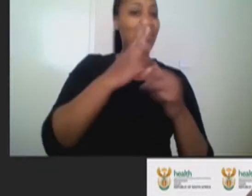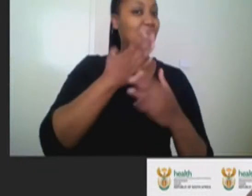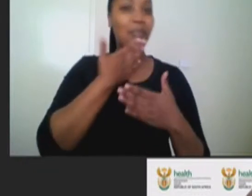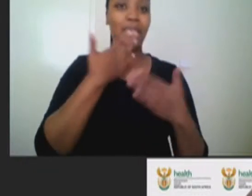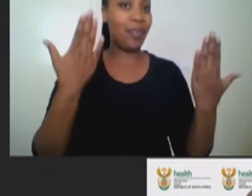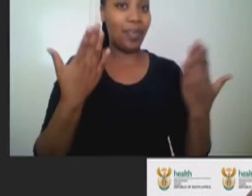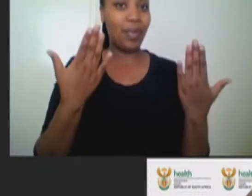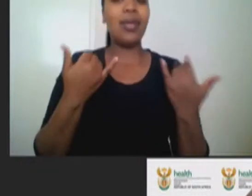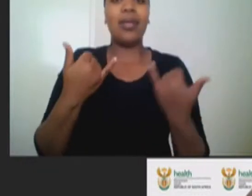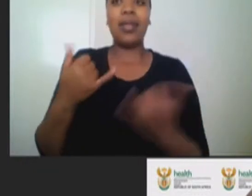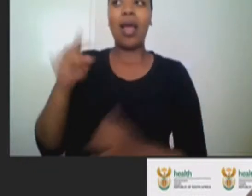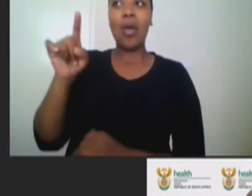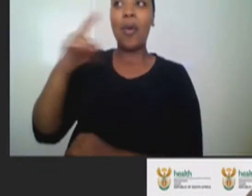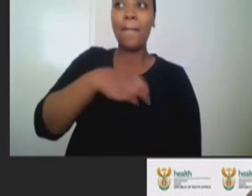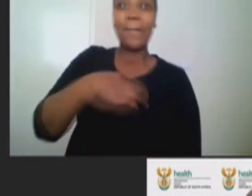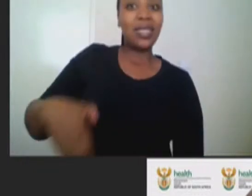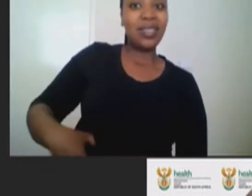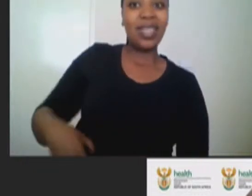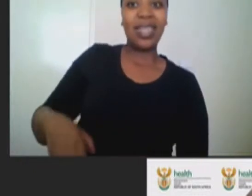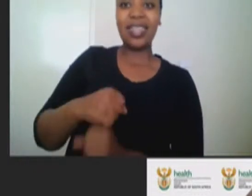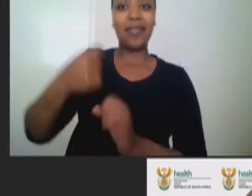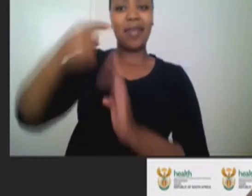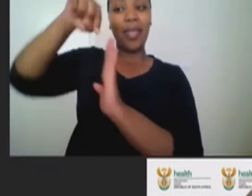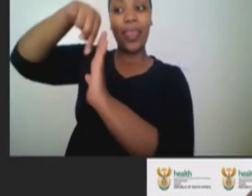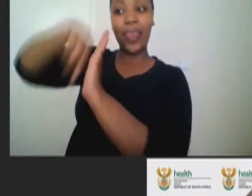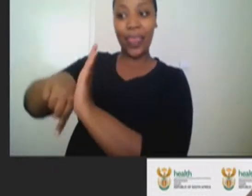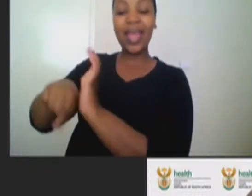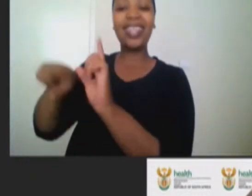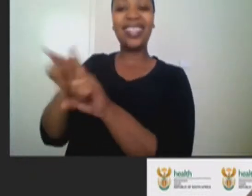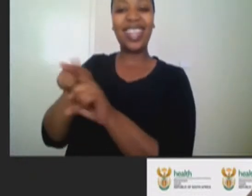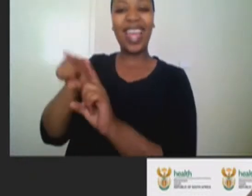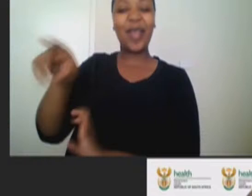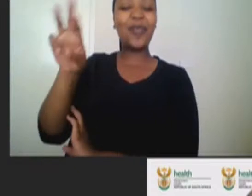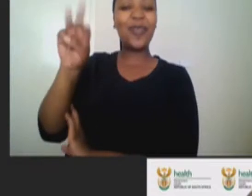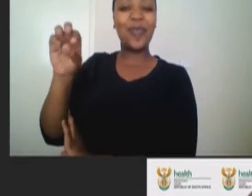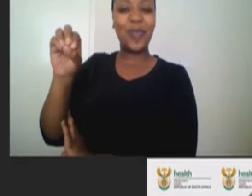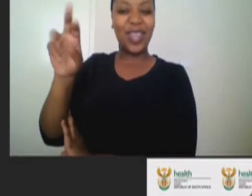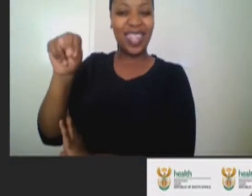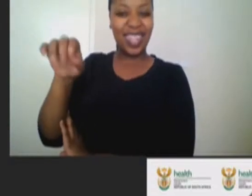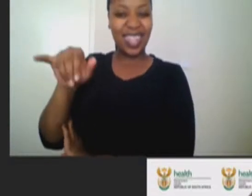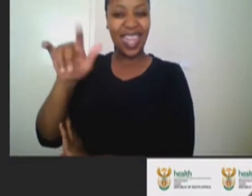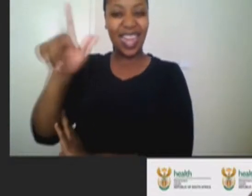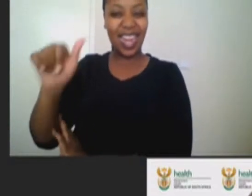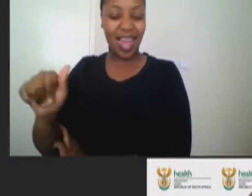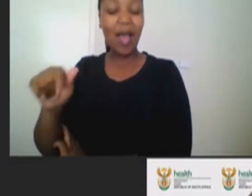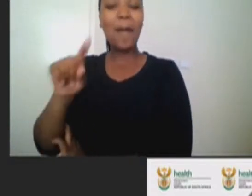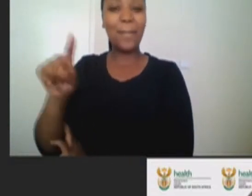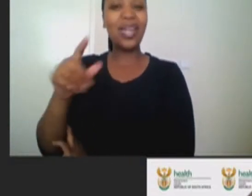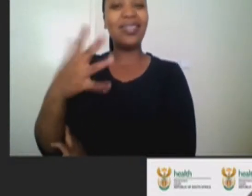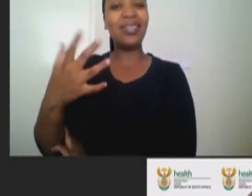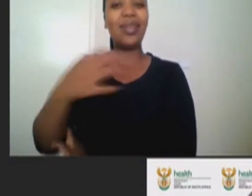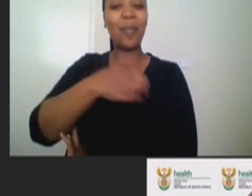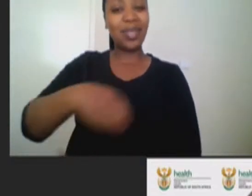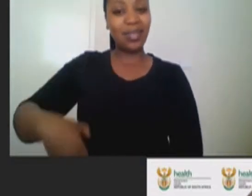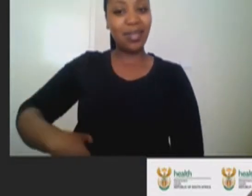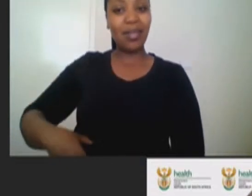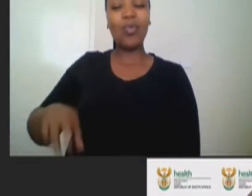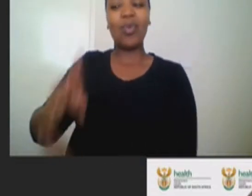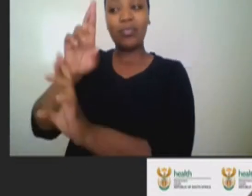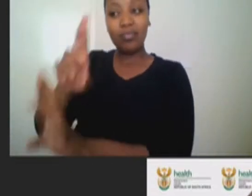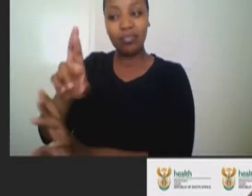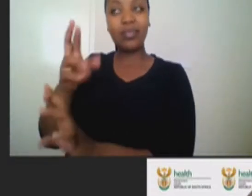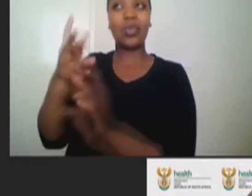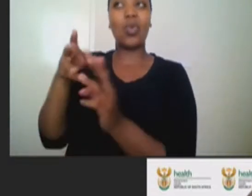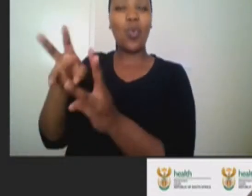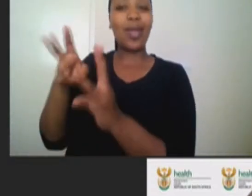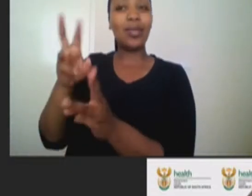did not go as strong as Monyela is going through. The president remained very diplomatic on the matter. But if you